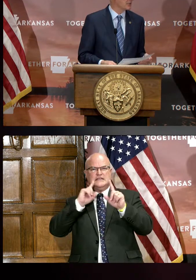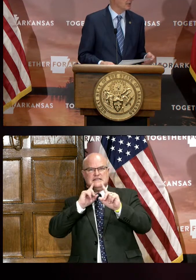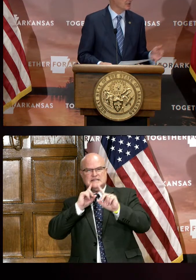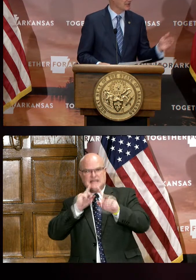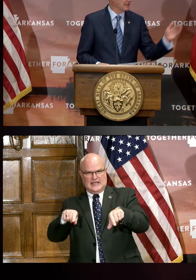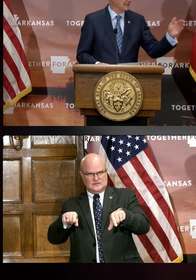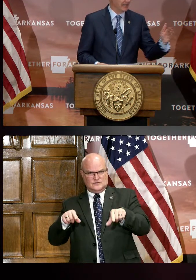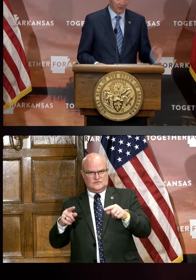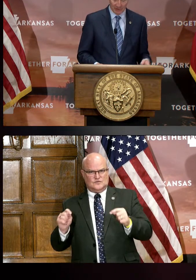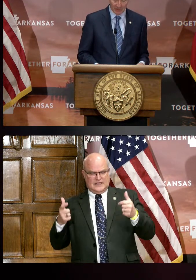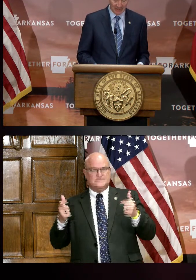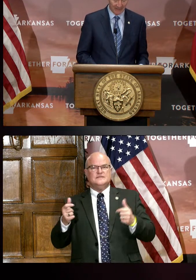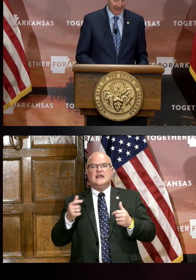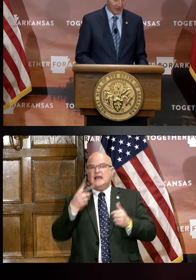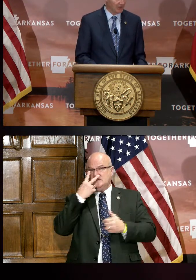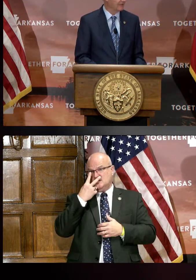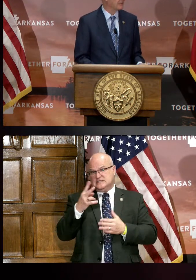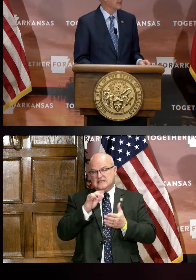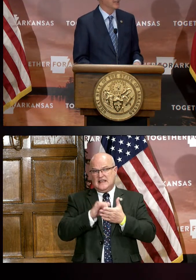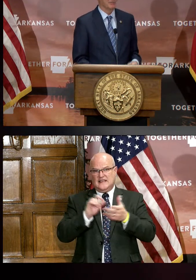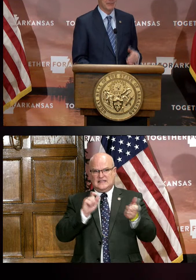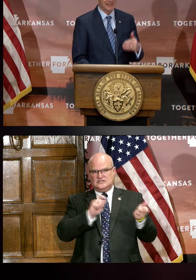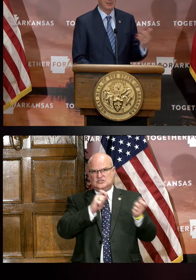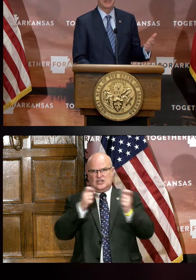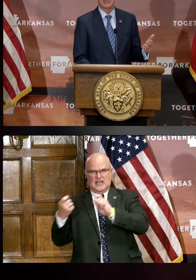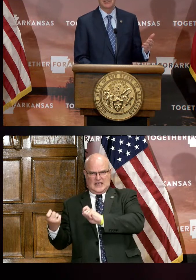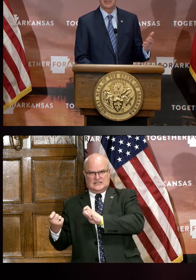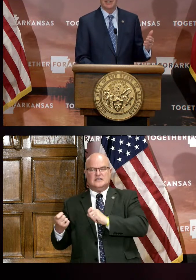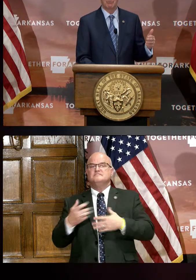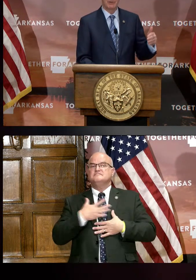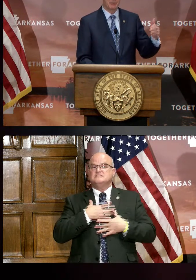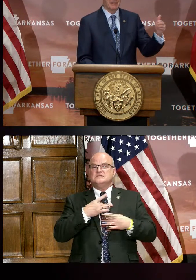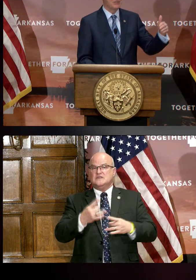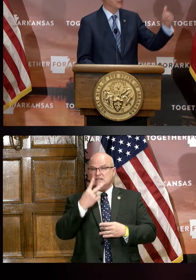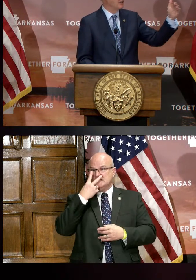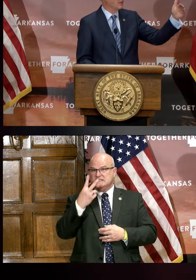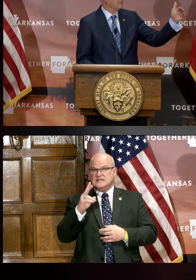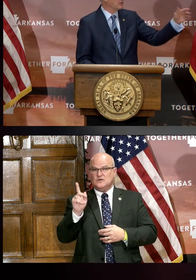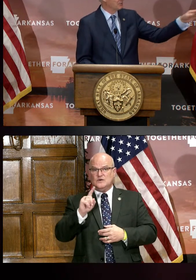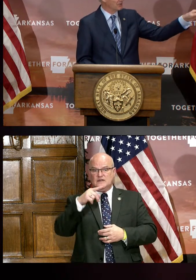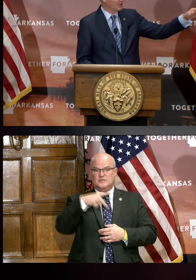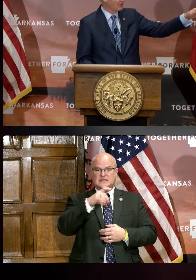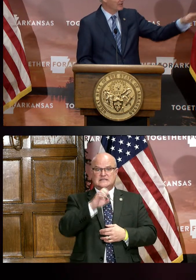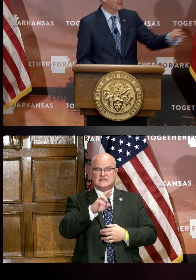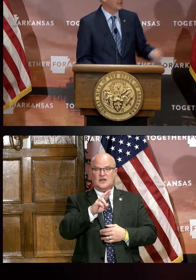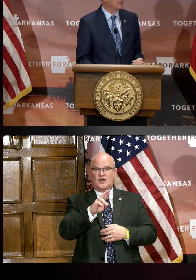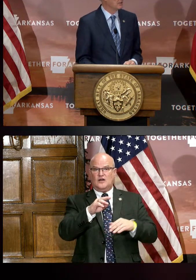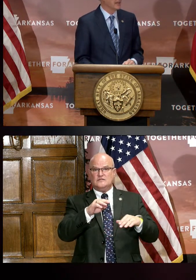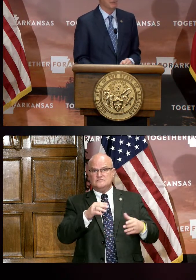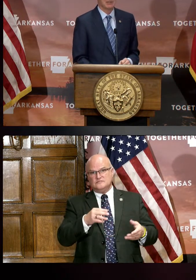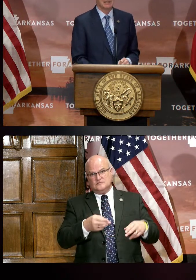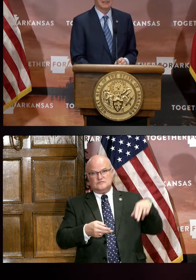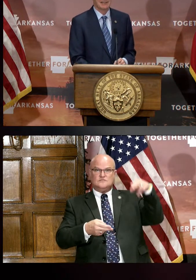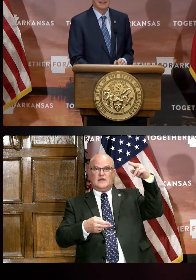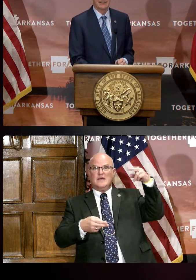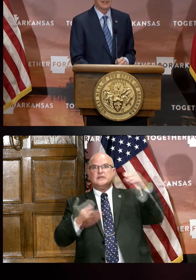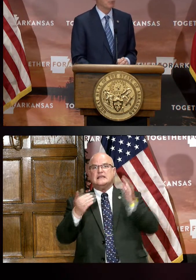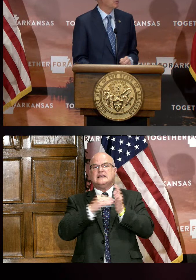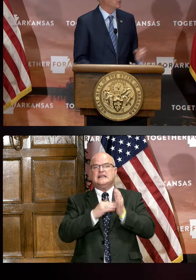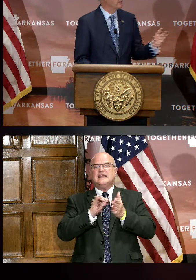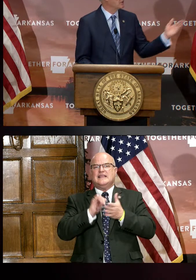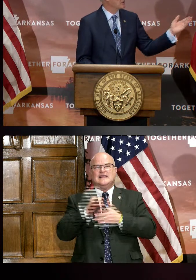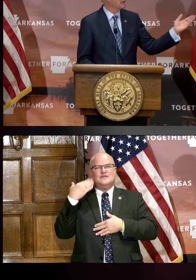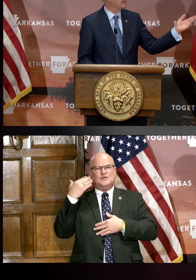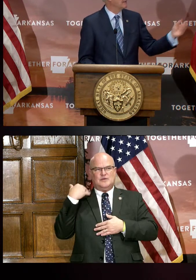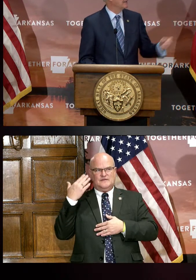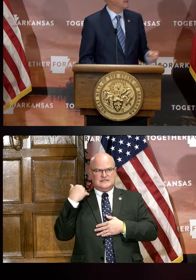get the results, and you can see that shift. It'll be interesting to see whether the PCR numbers return to the level that they